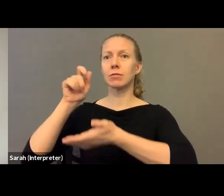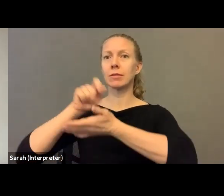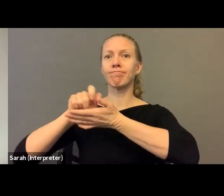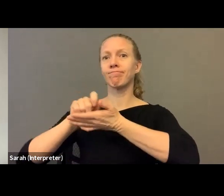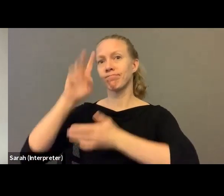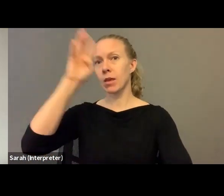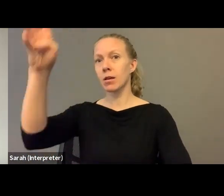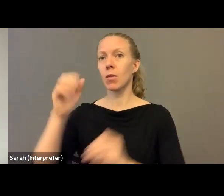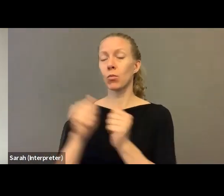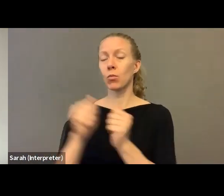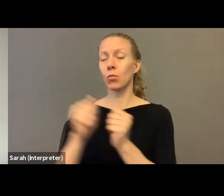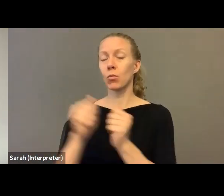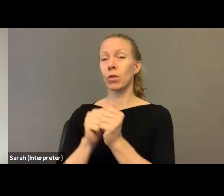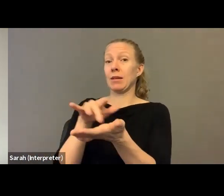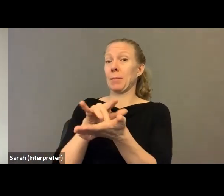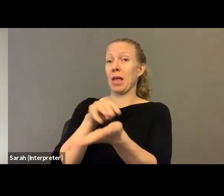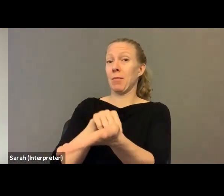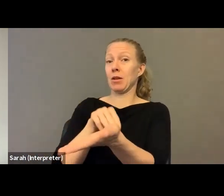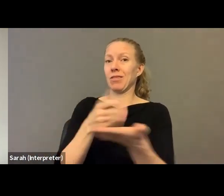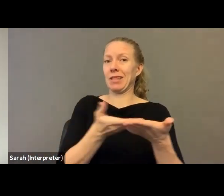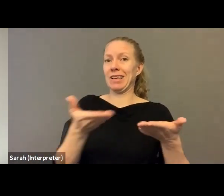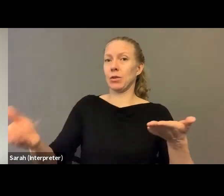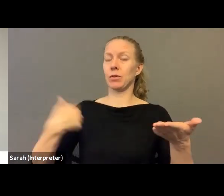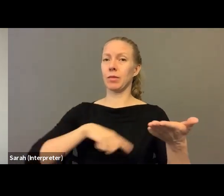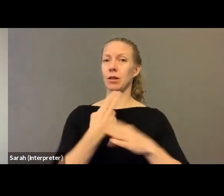equipment that we use for today's